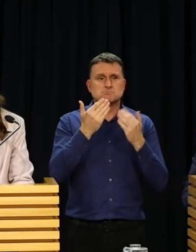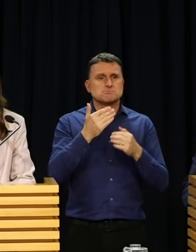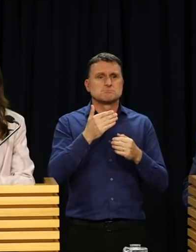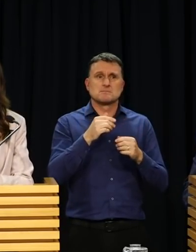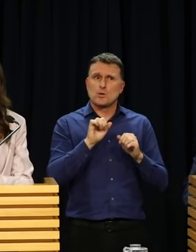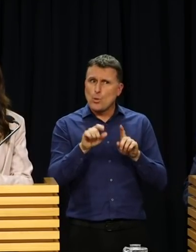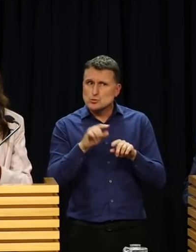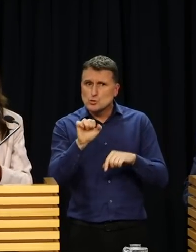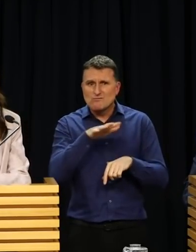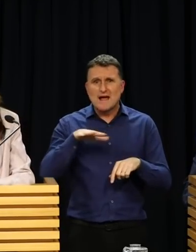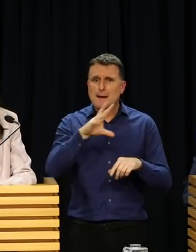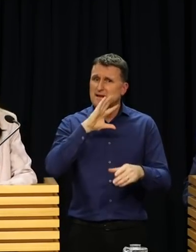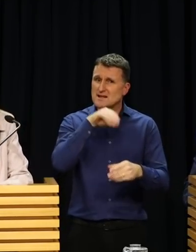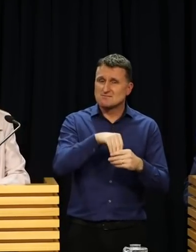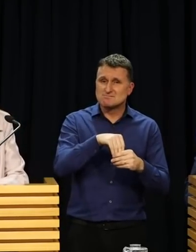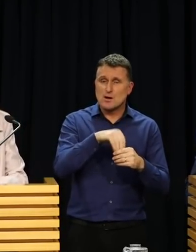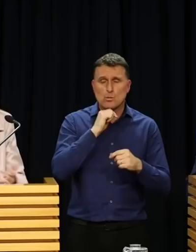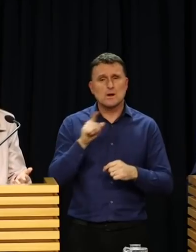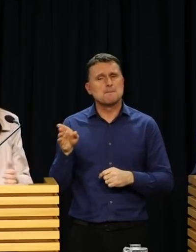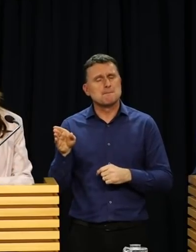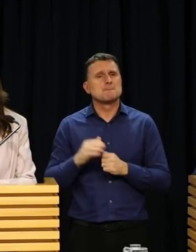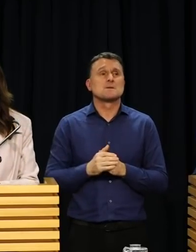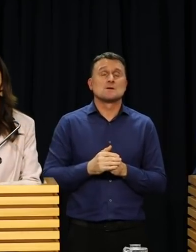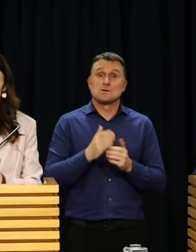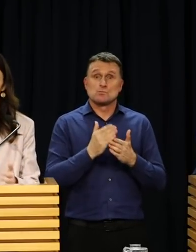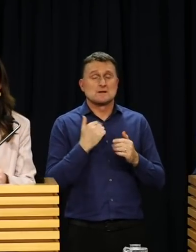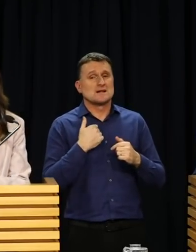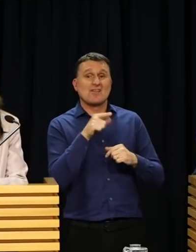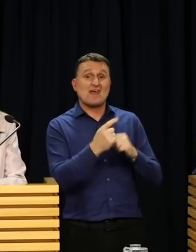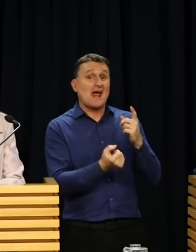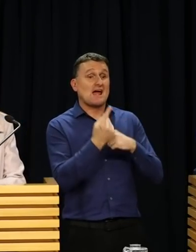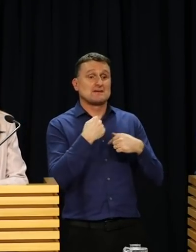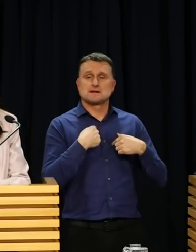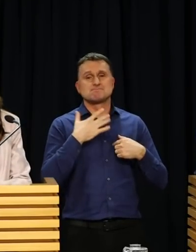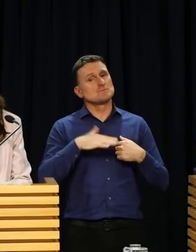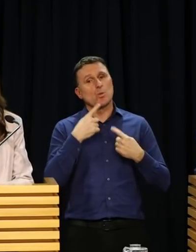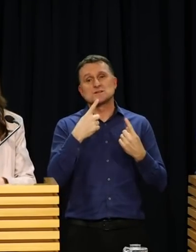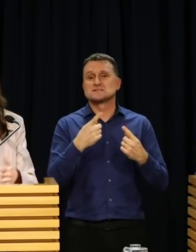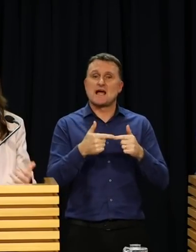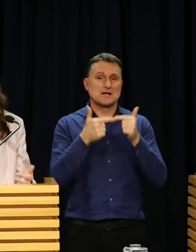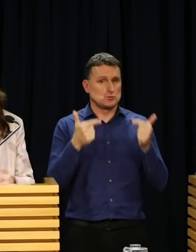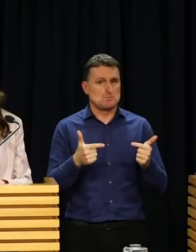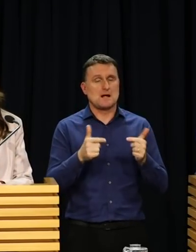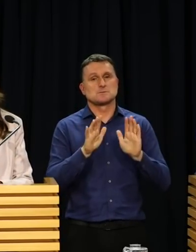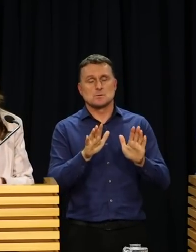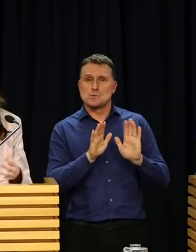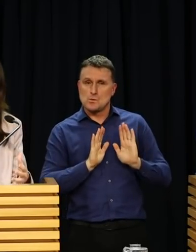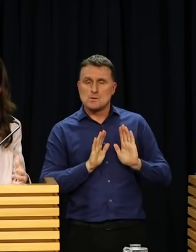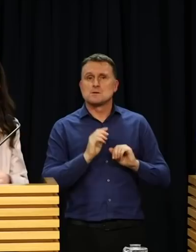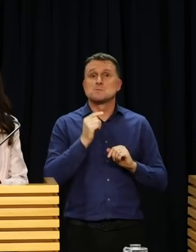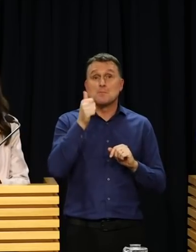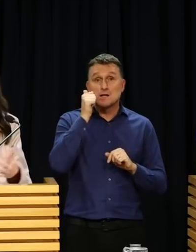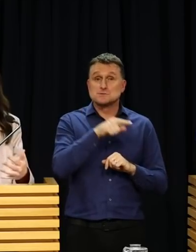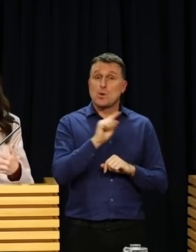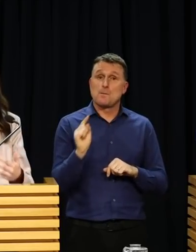involved as well? Look, I don't want to speak too much to some of the details of that event at this time, but as the Minister has